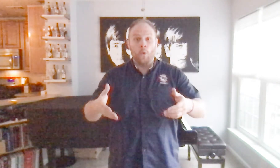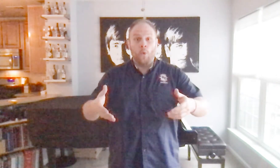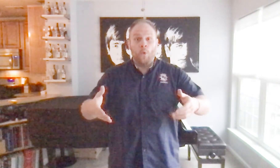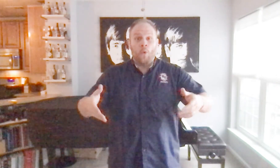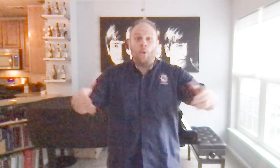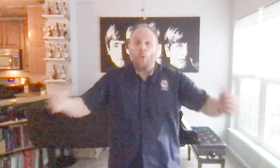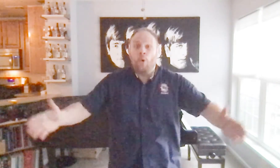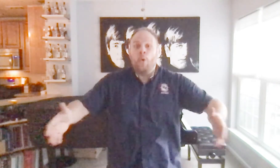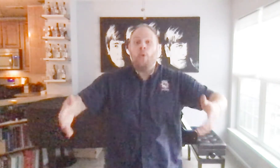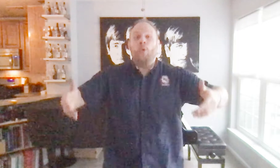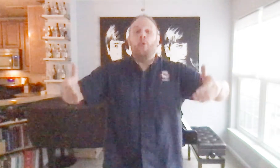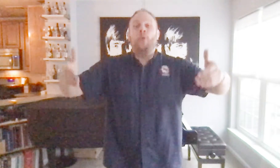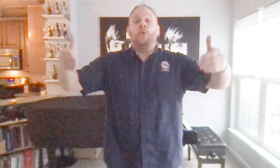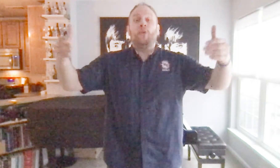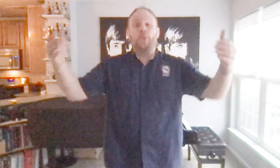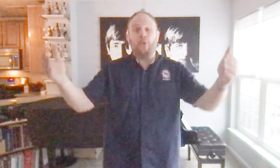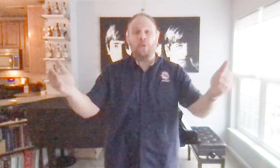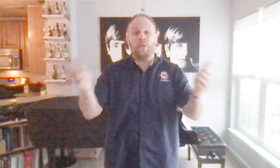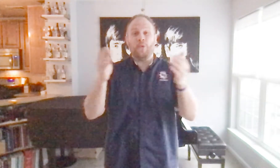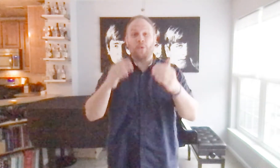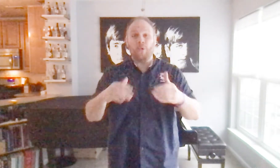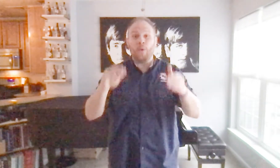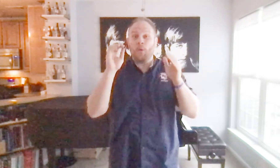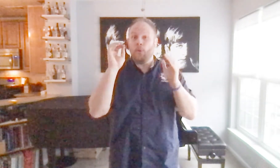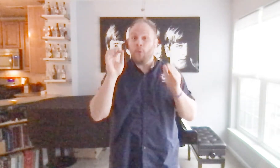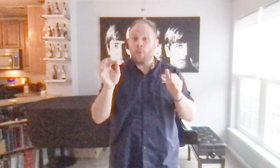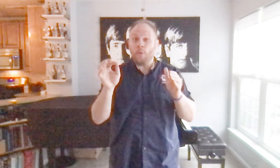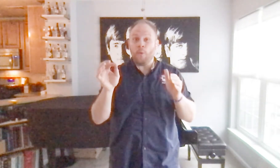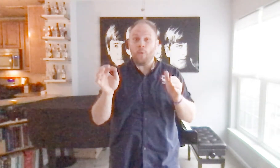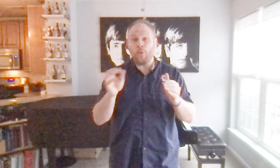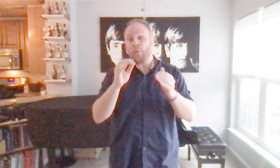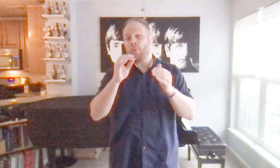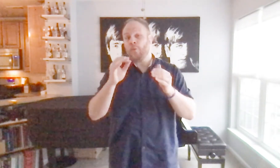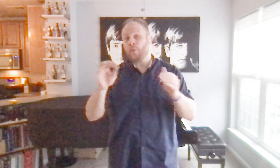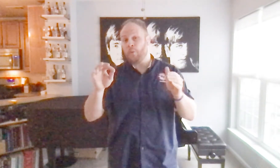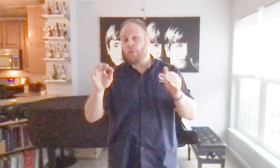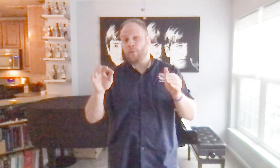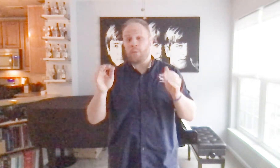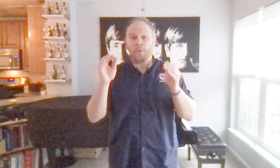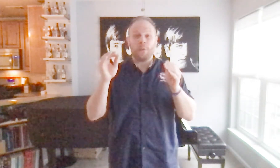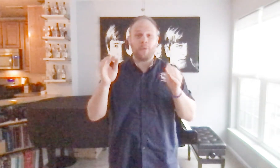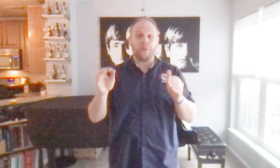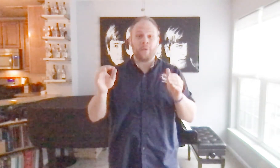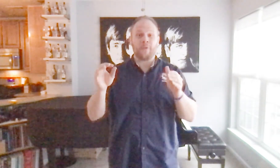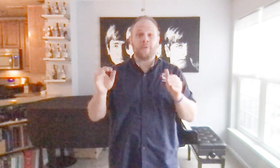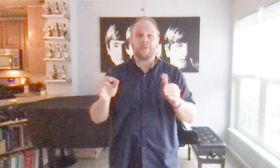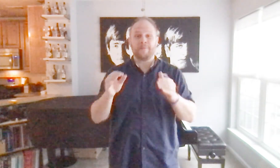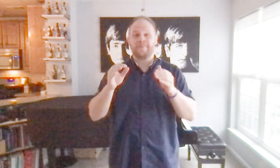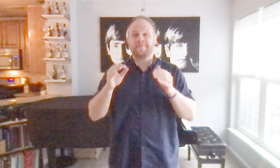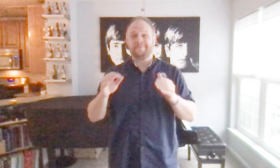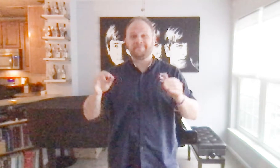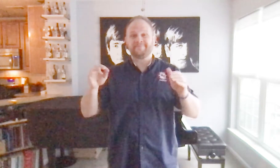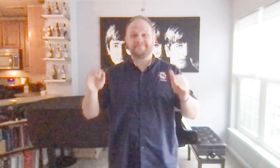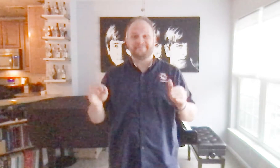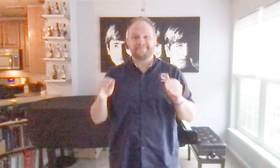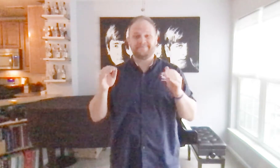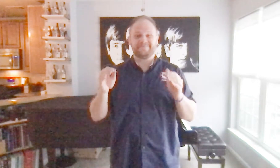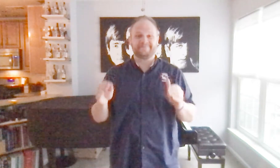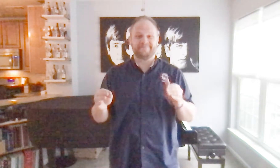bum bum bum bum bum bum. What would you do if I sang out a tune? Would you stand